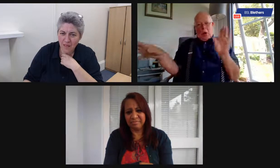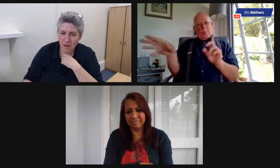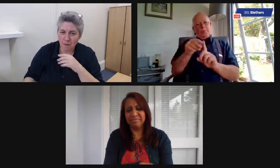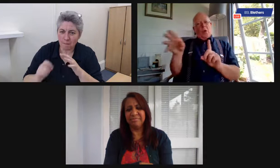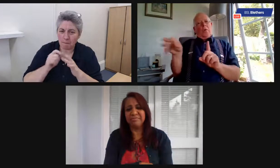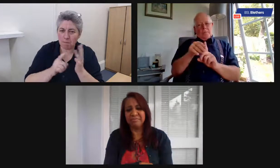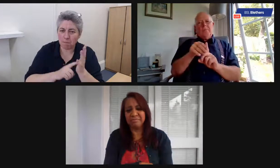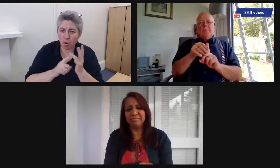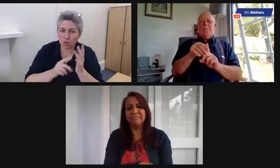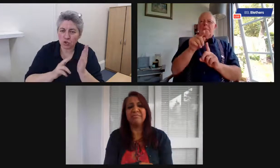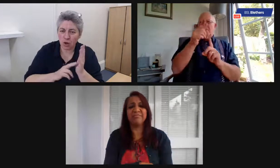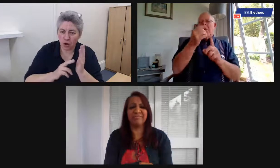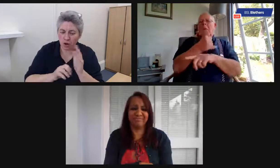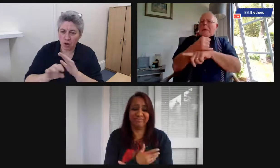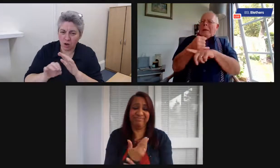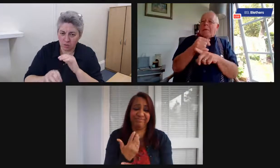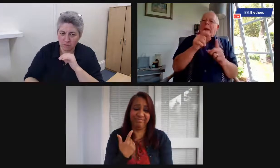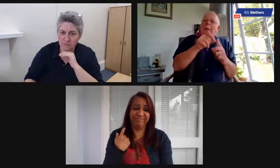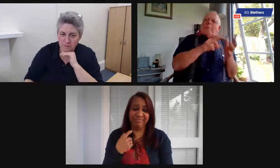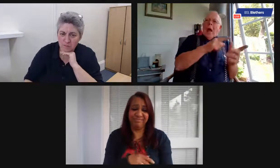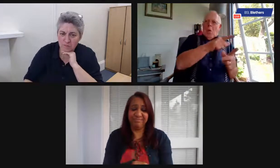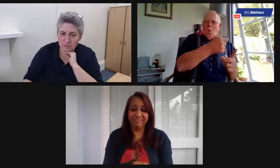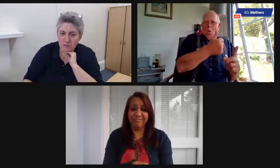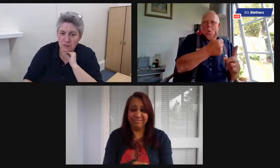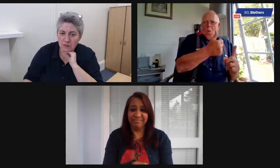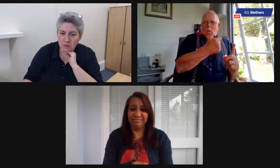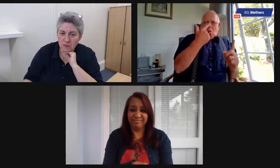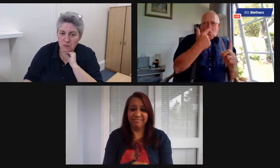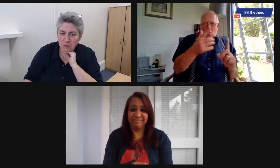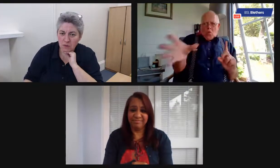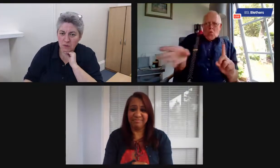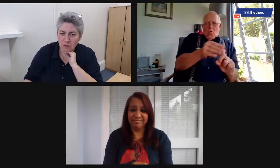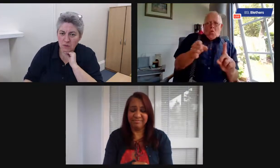chemicals from car Pollution. exhaust, from Yeah. human breath, all that kind of